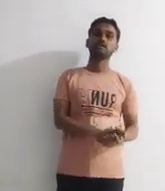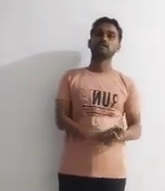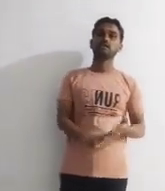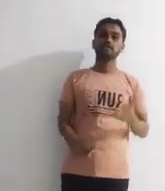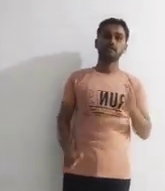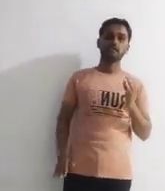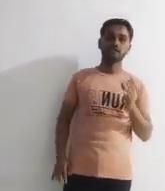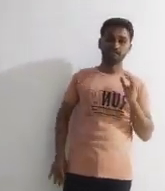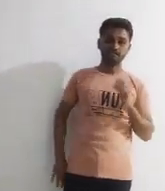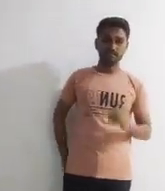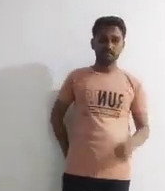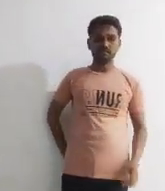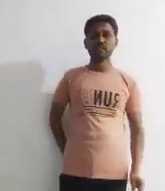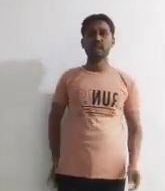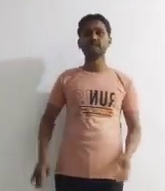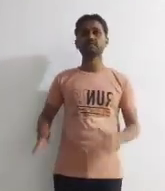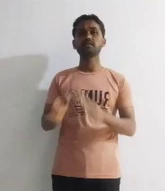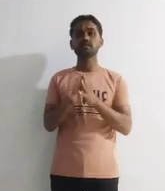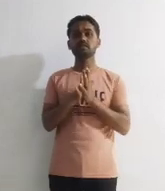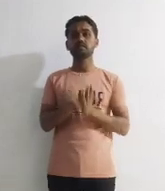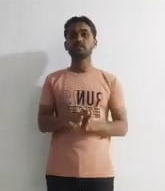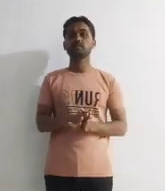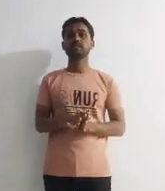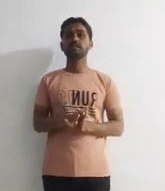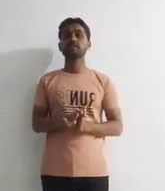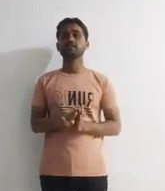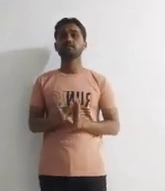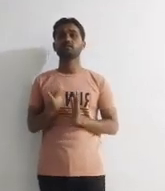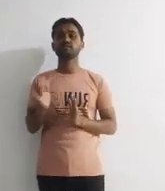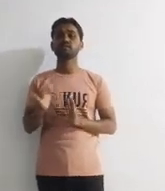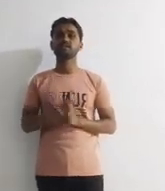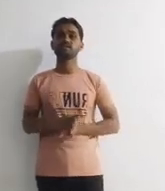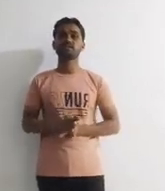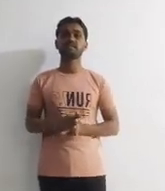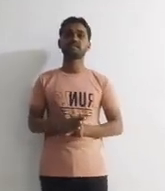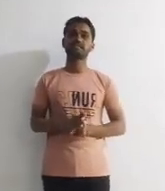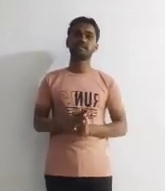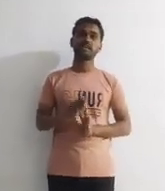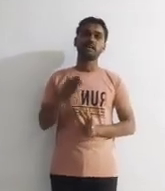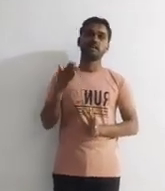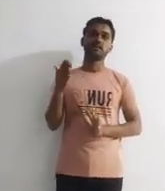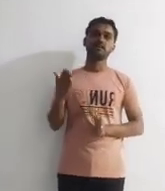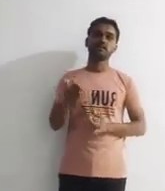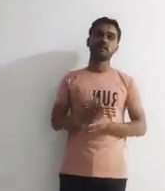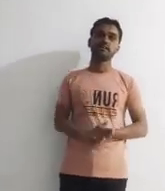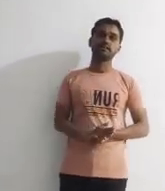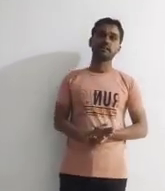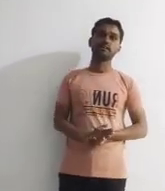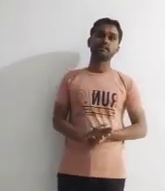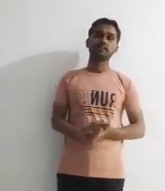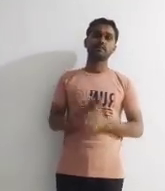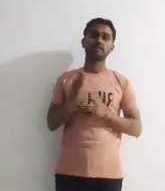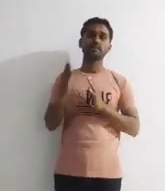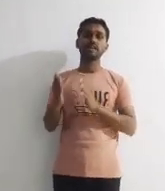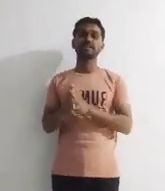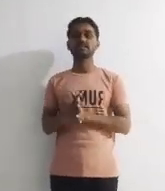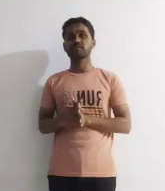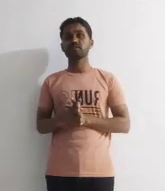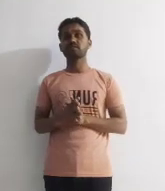a and the process-based multitasking, that time in that case